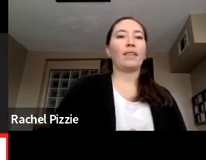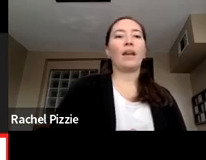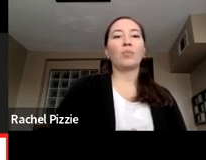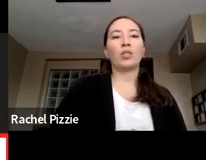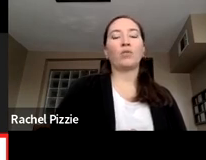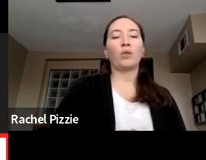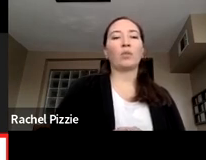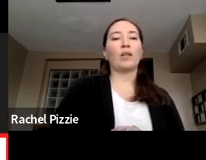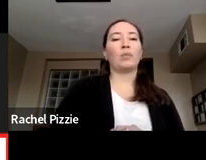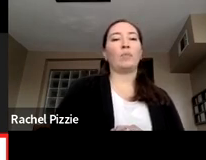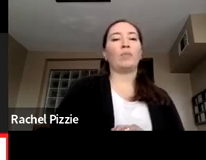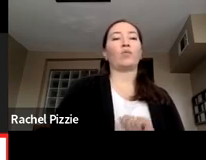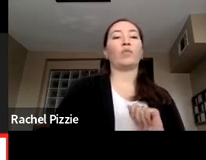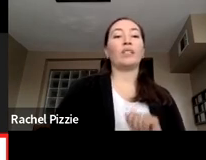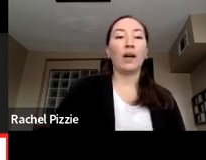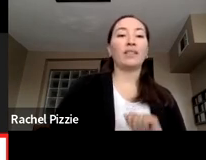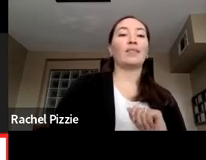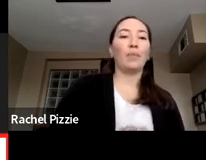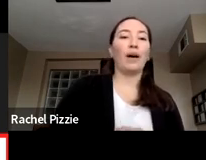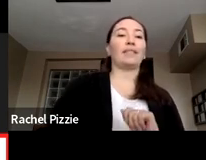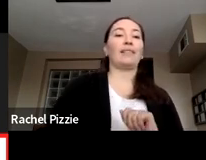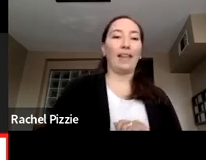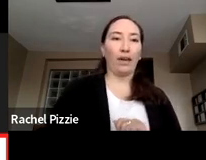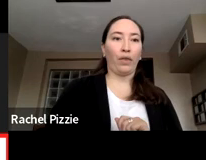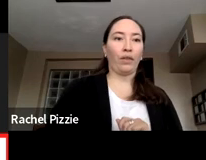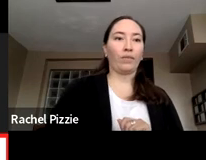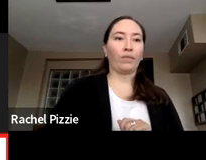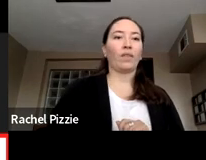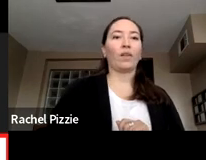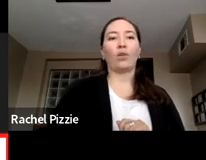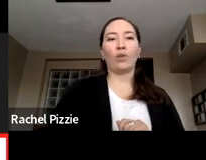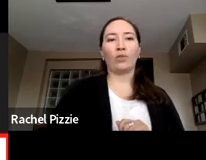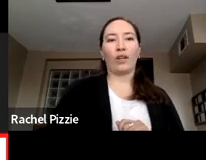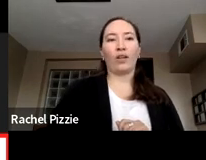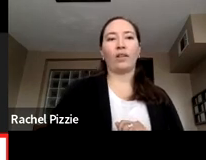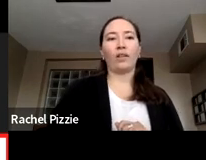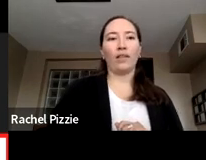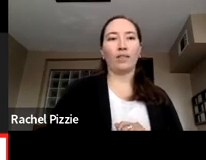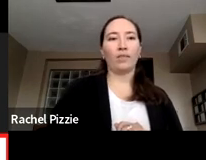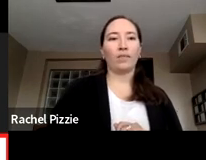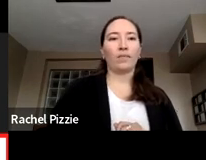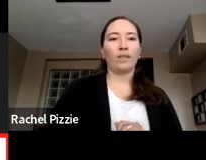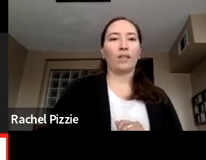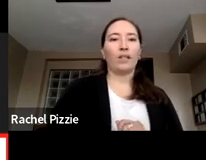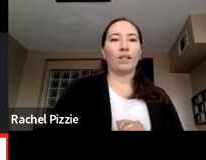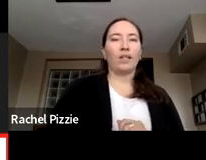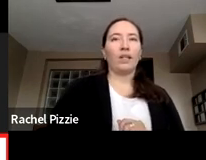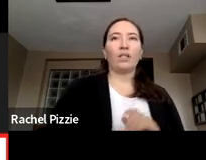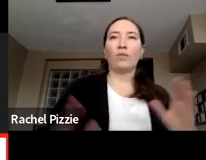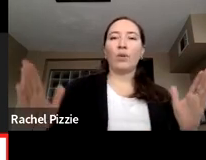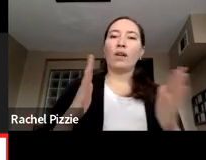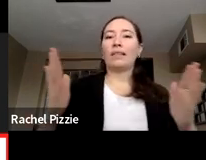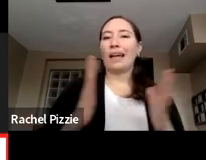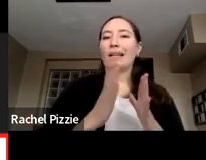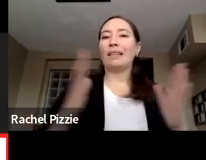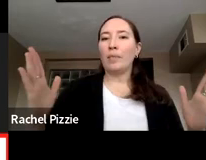And the options for response box length are over here on the left. So